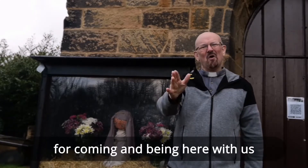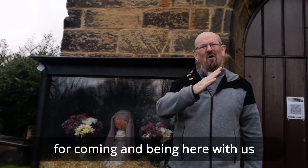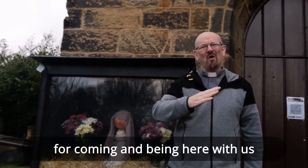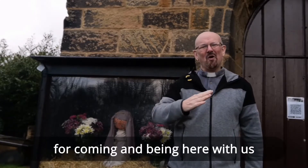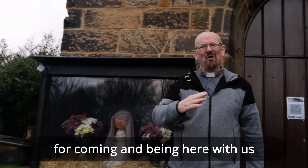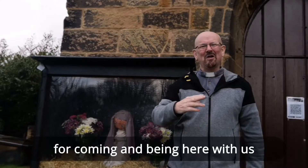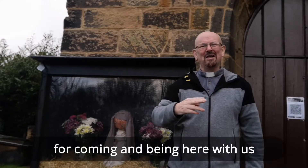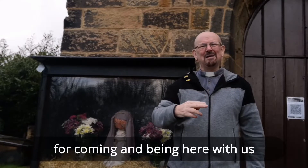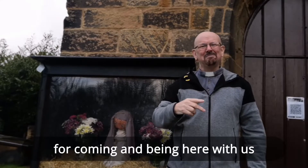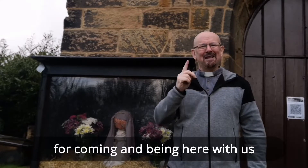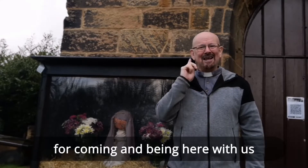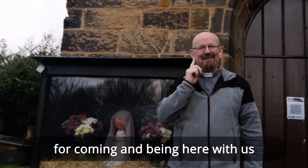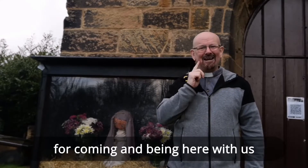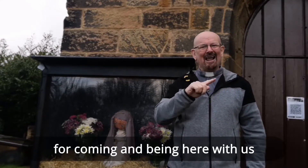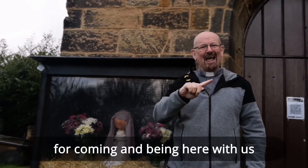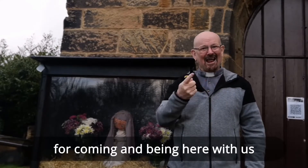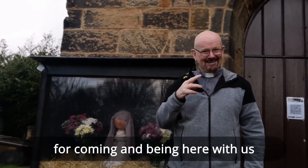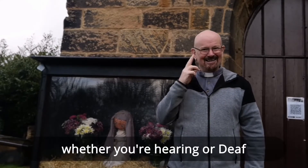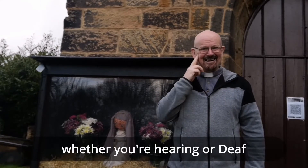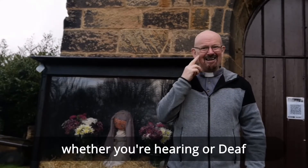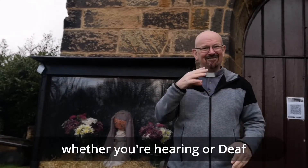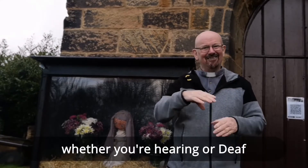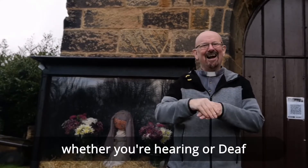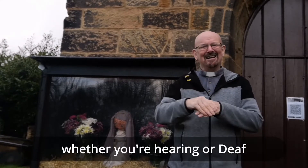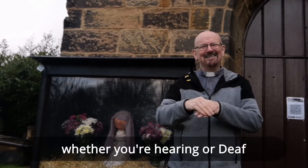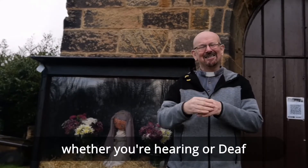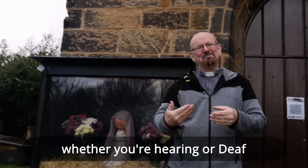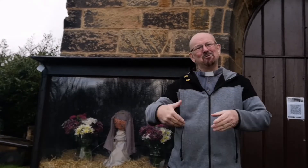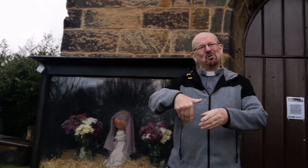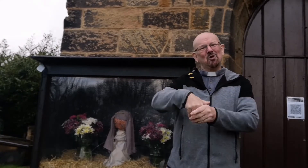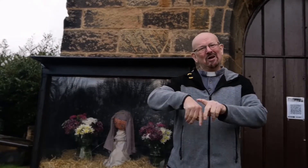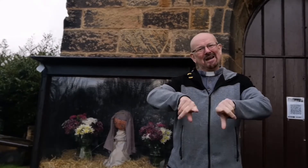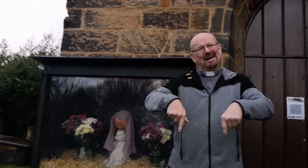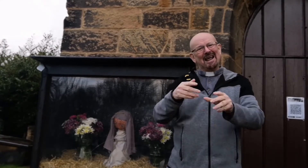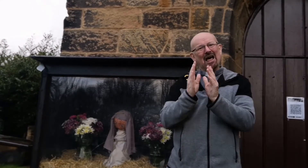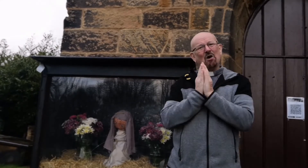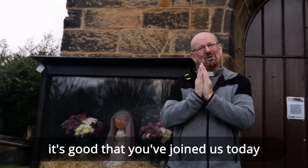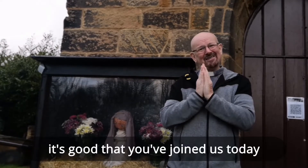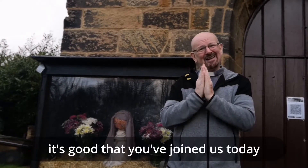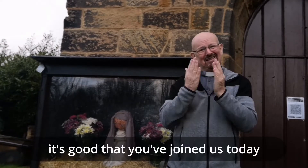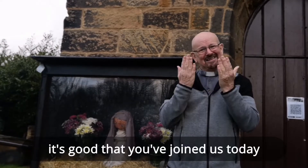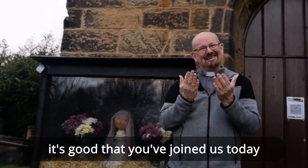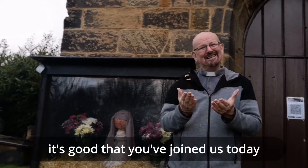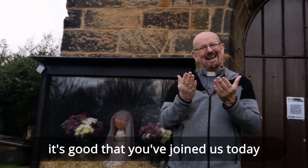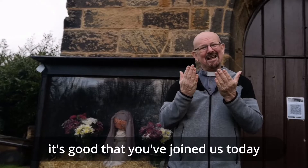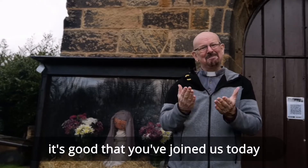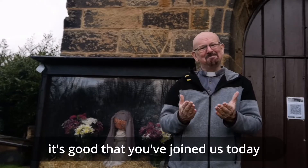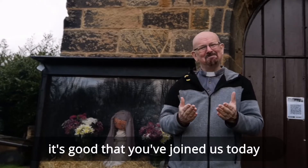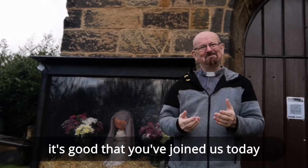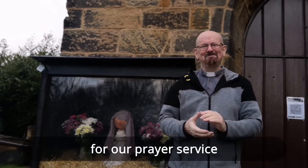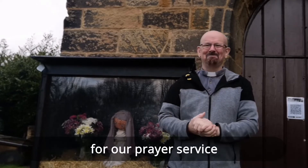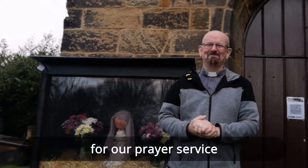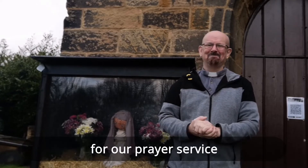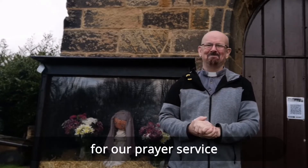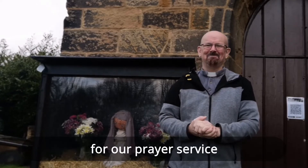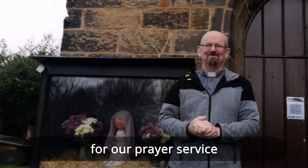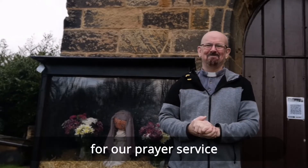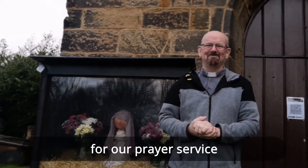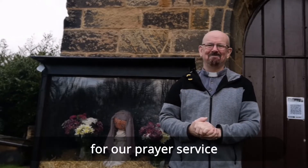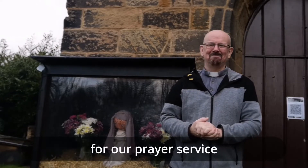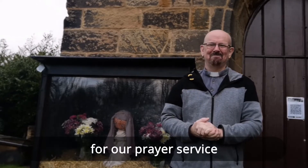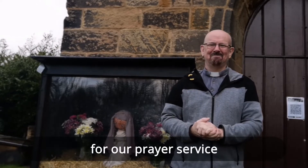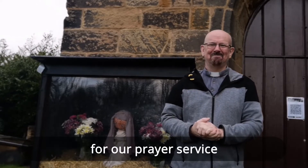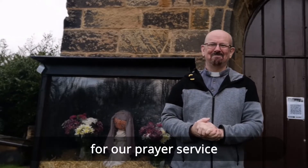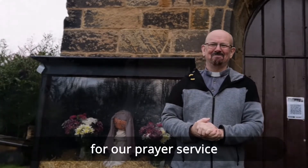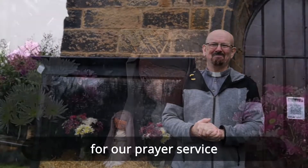for coming and being here with us, whether you're hearing a death. It's good that you've joined us today for our prayer